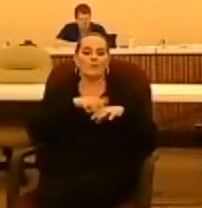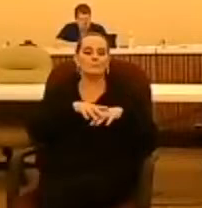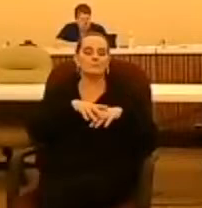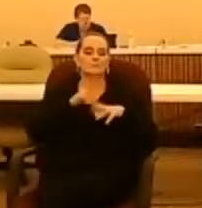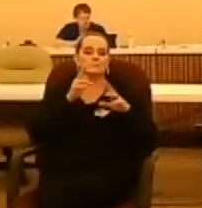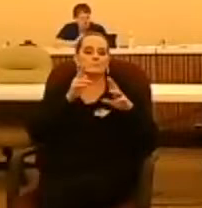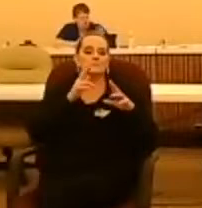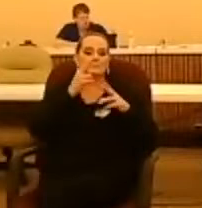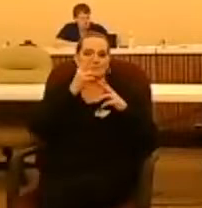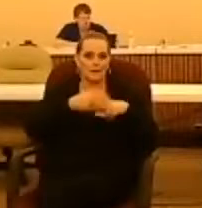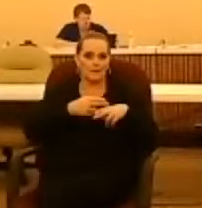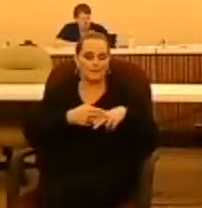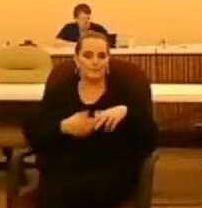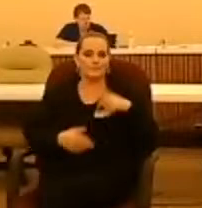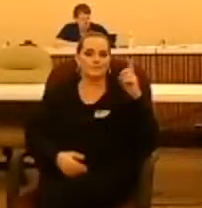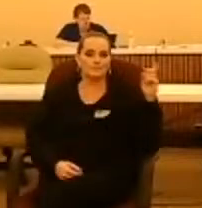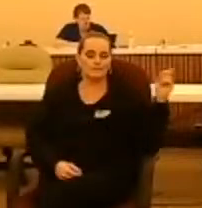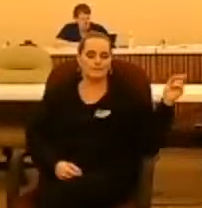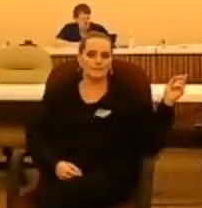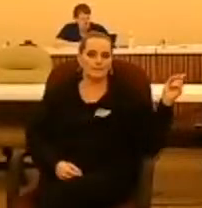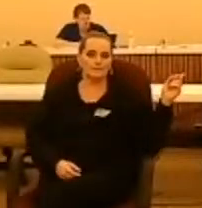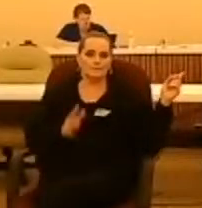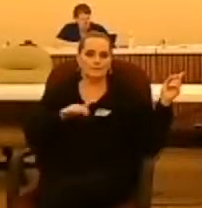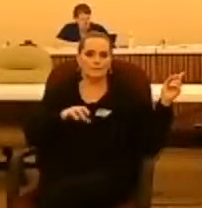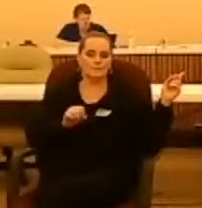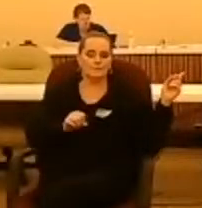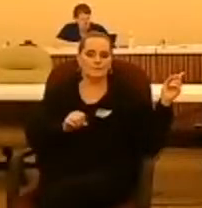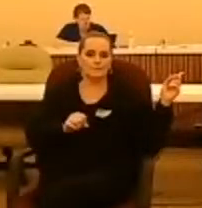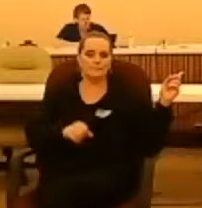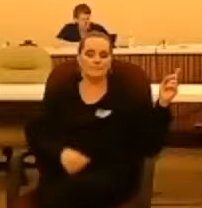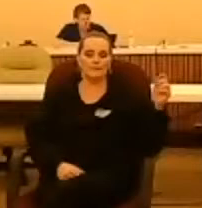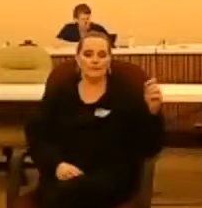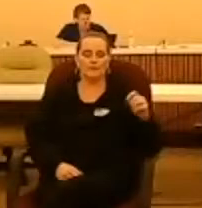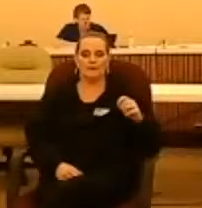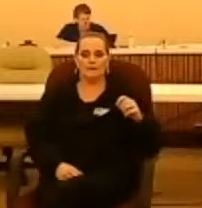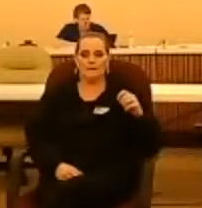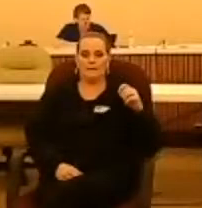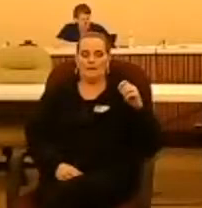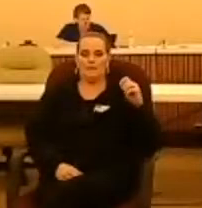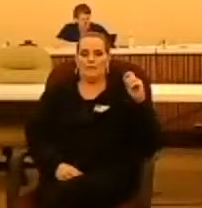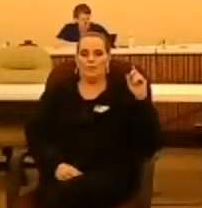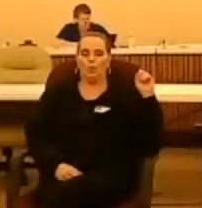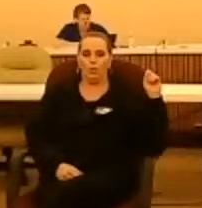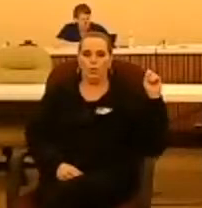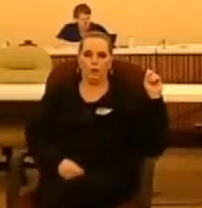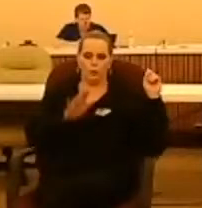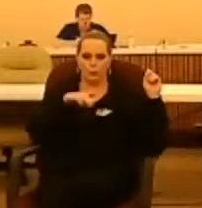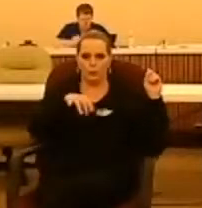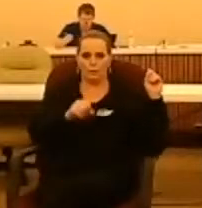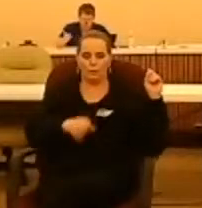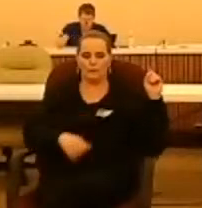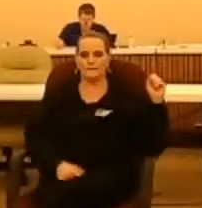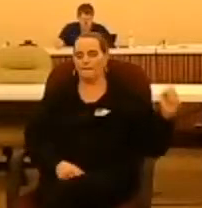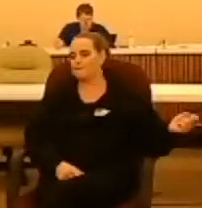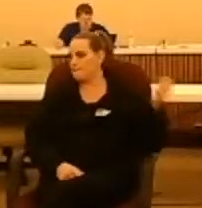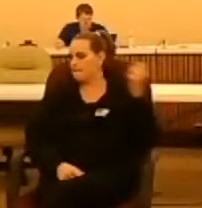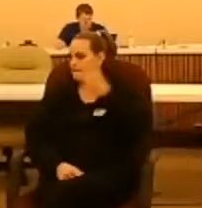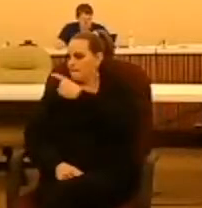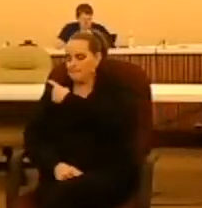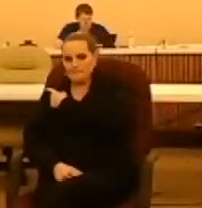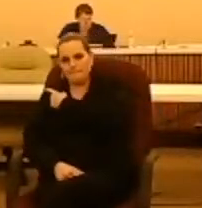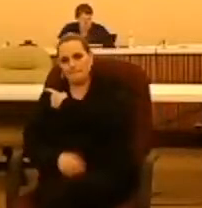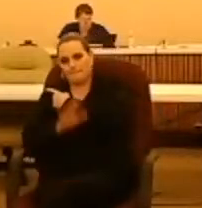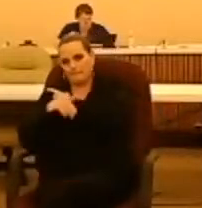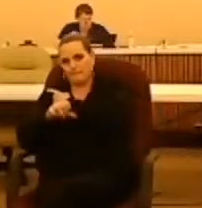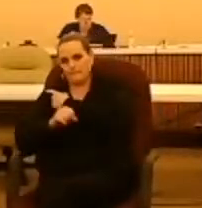roll. Councilmember Barley, Aye. Councilmember Stafford. Aye. Councilmember